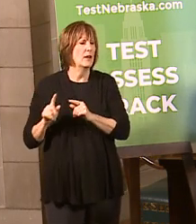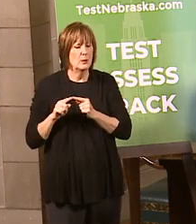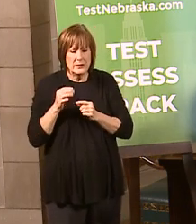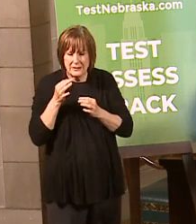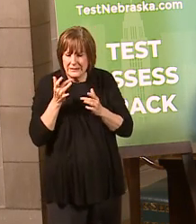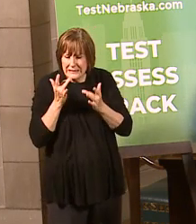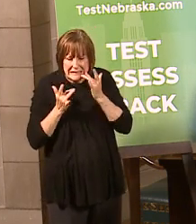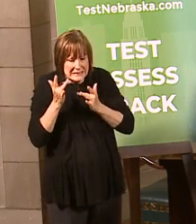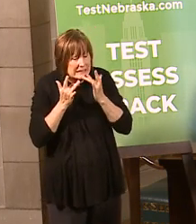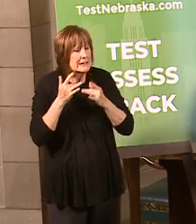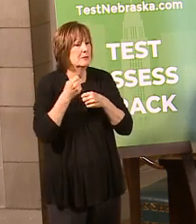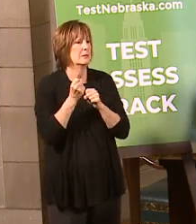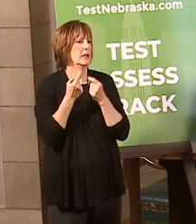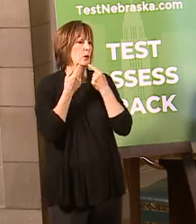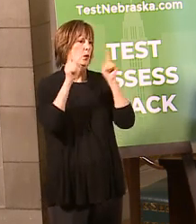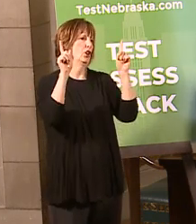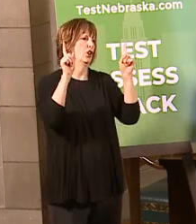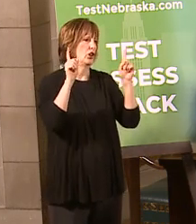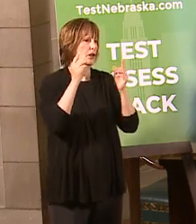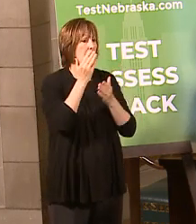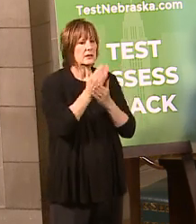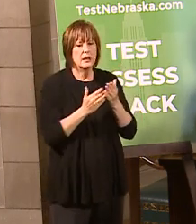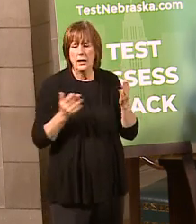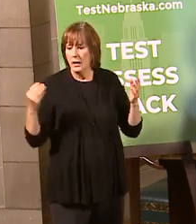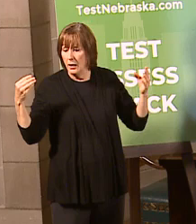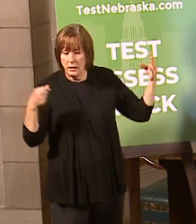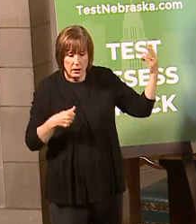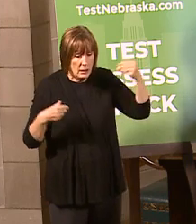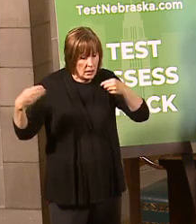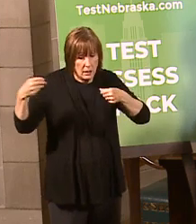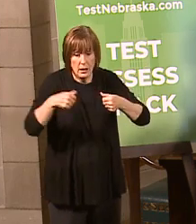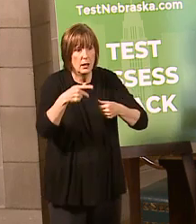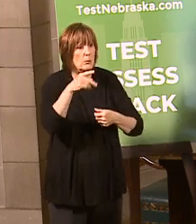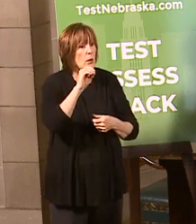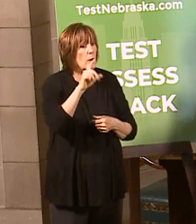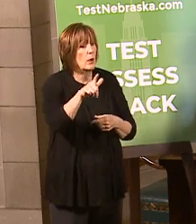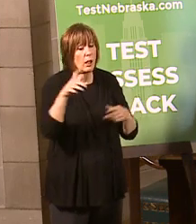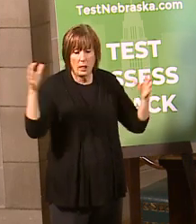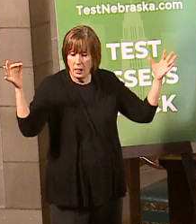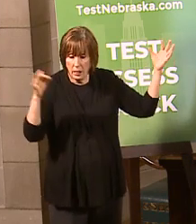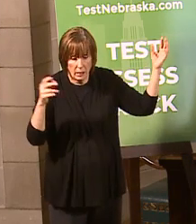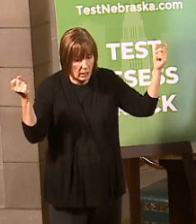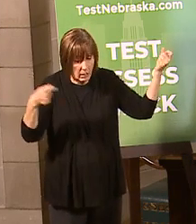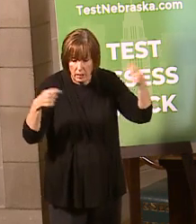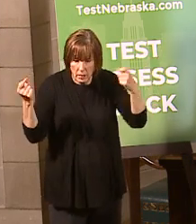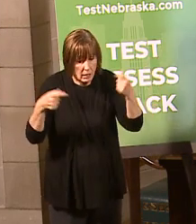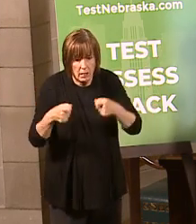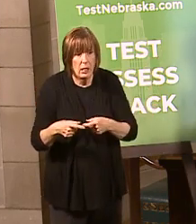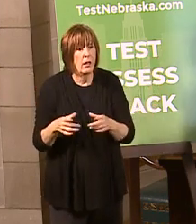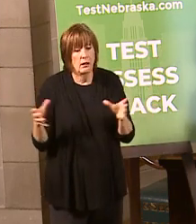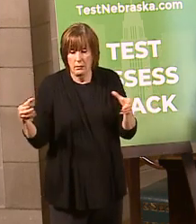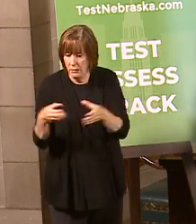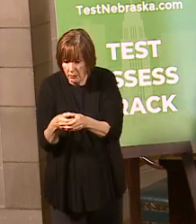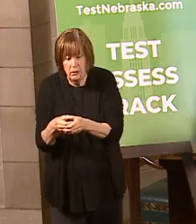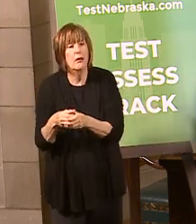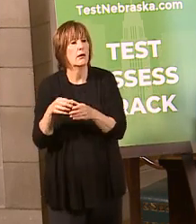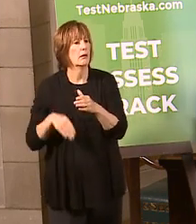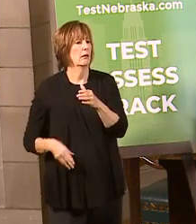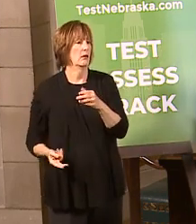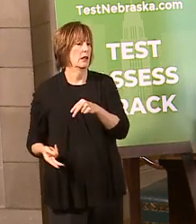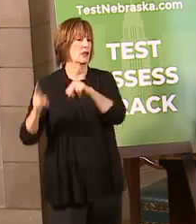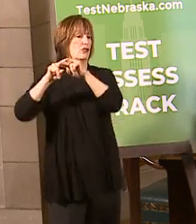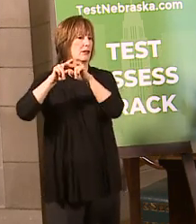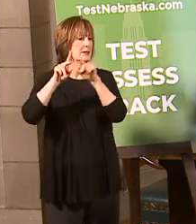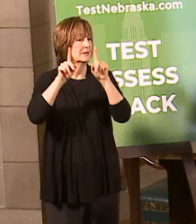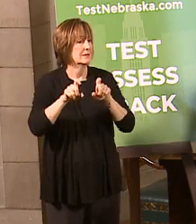and making it work. So we said that with some of the pooling we might be able to get to 400 tests a day, and they've been able to do that. They've delivered on that. So the folks at the public